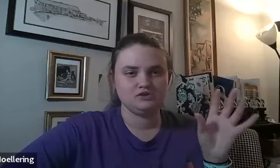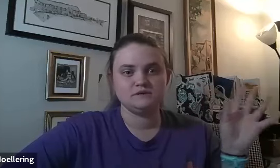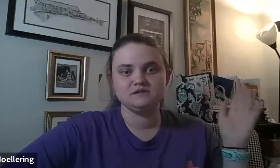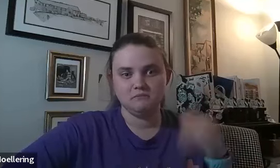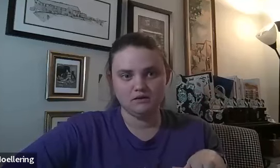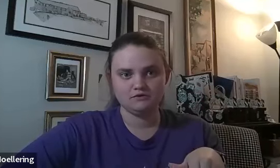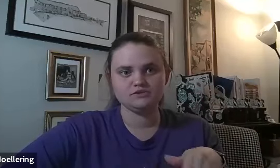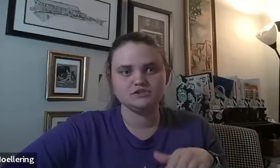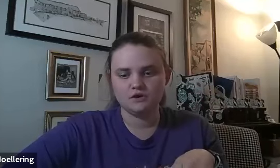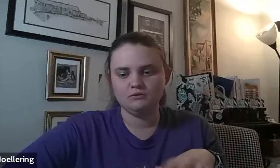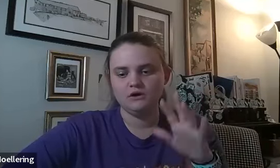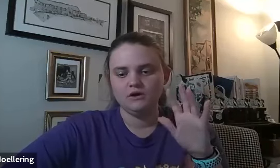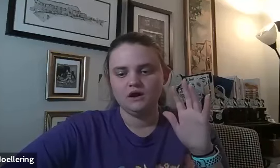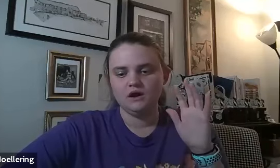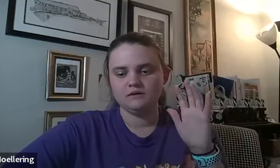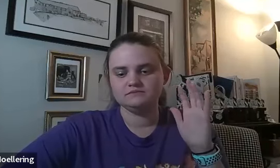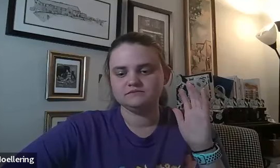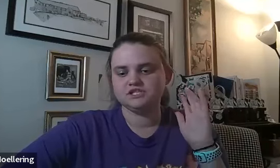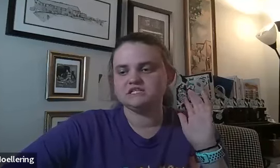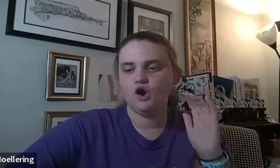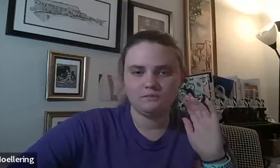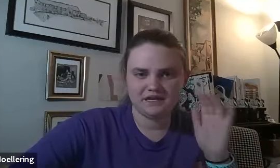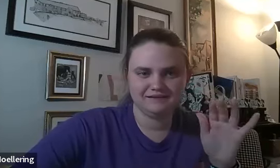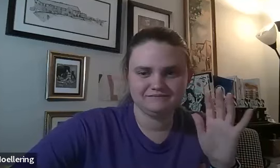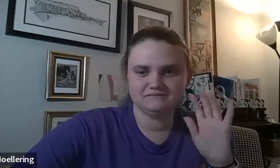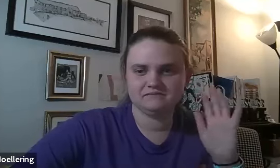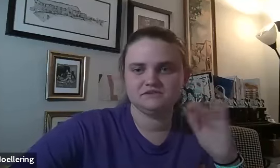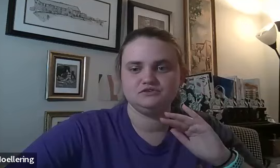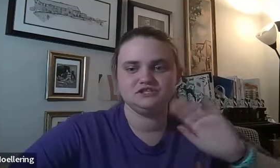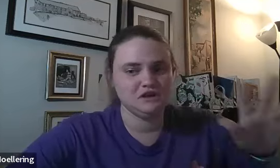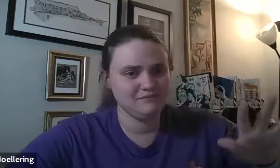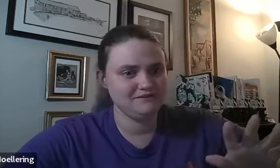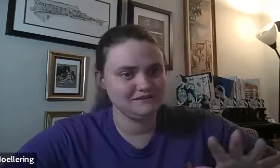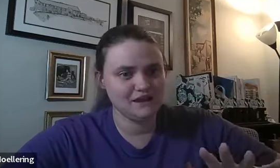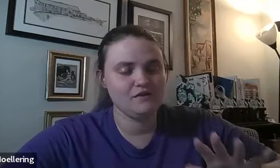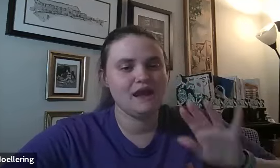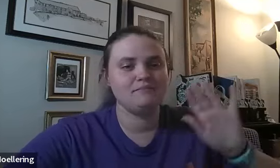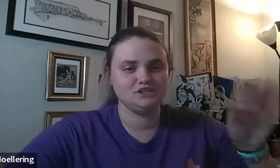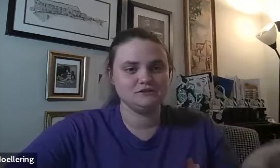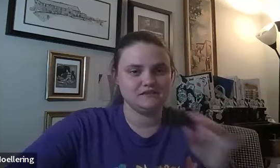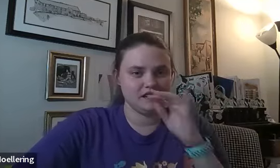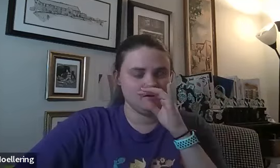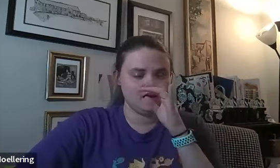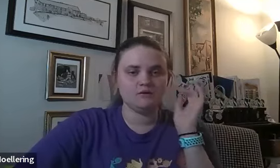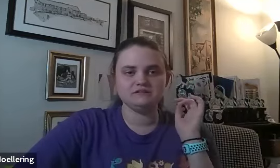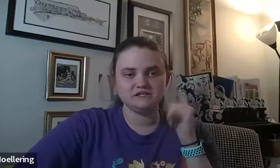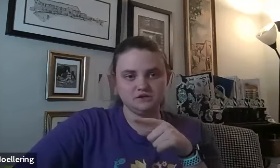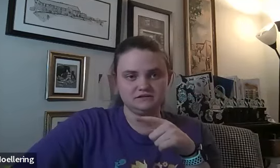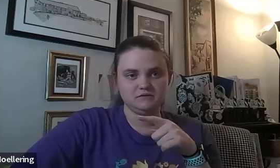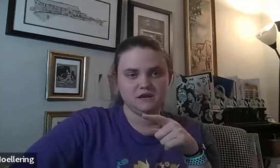trip tomorrow. So she's hoping, so she's sorry about the delay on that, but she'll send that out and I will send her a reminder